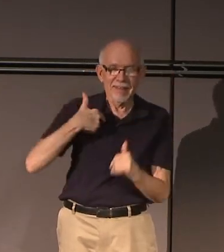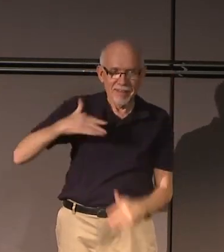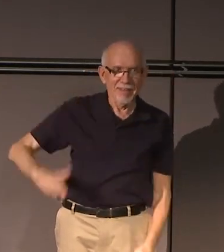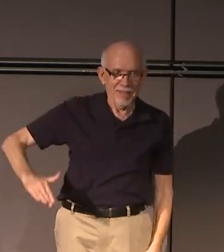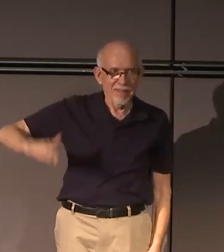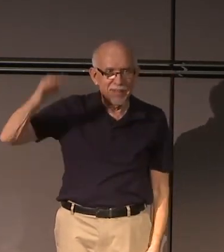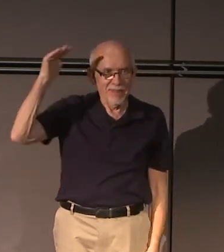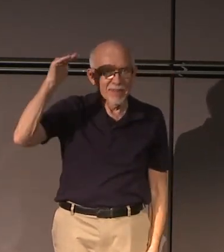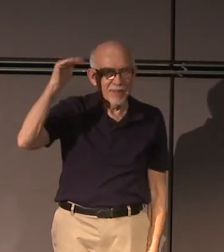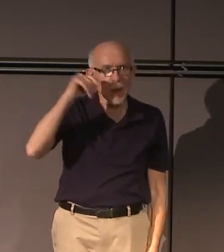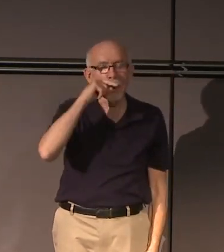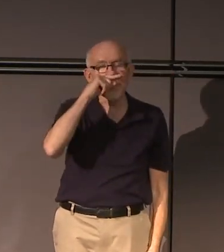they got them.